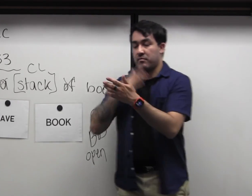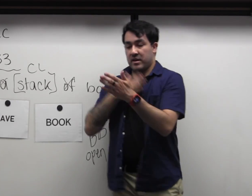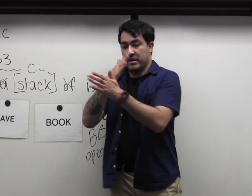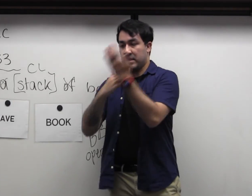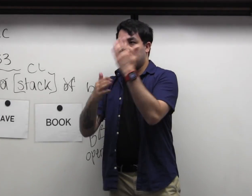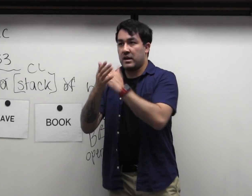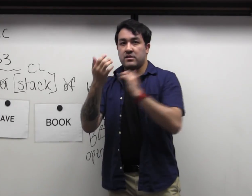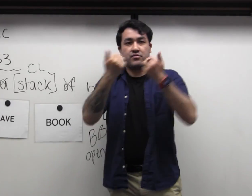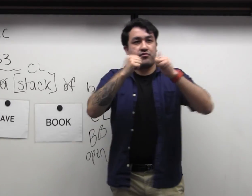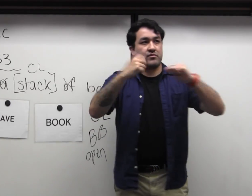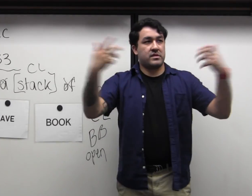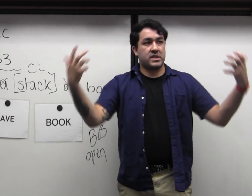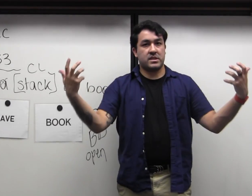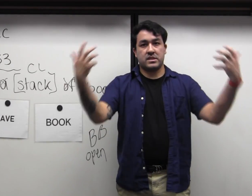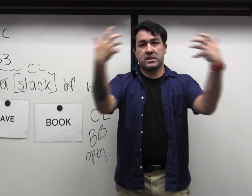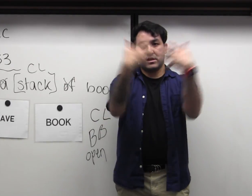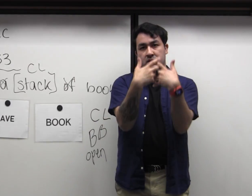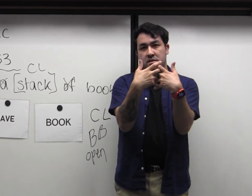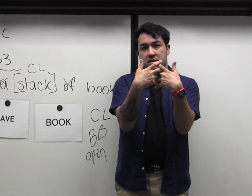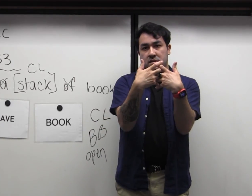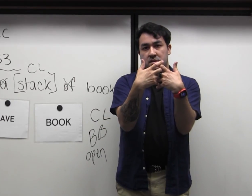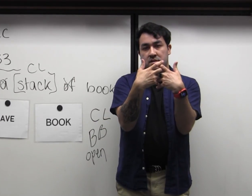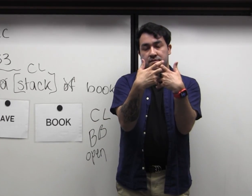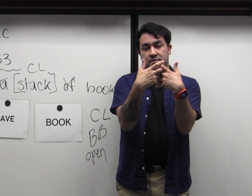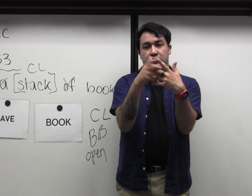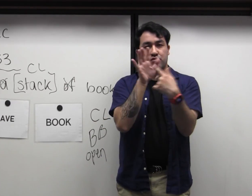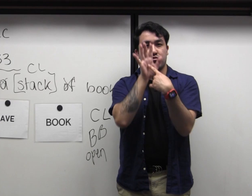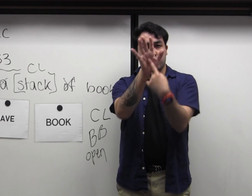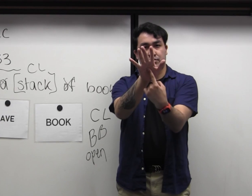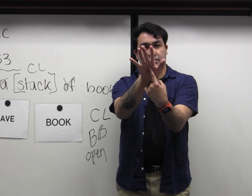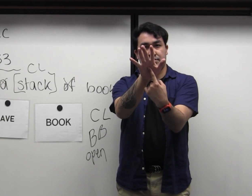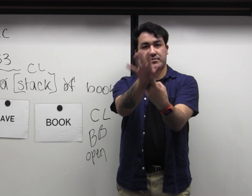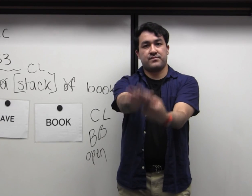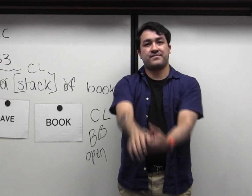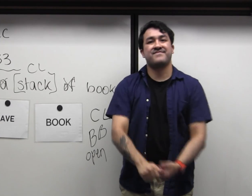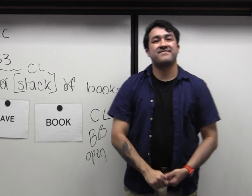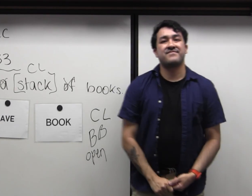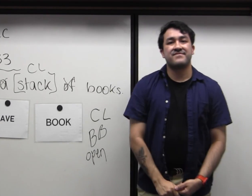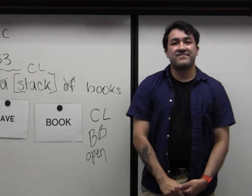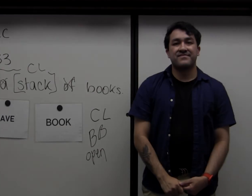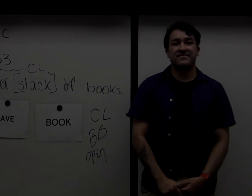replicate what does it look like in the real life and how can we create a handshake that kind of matches that to show.